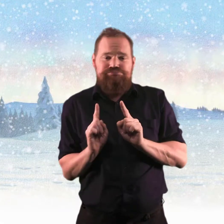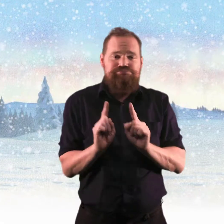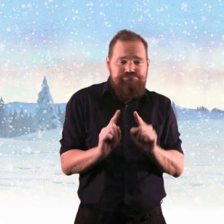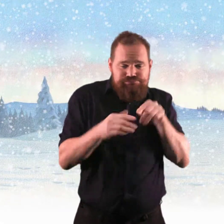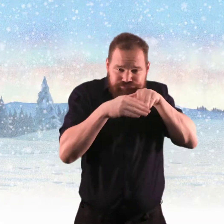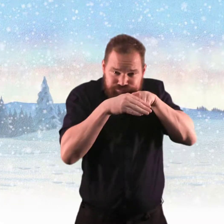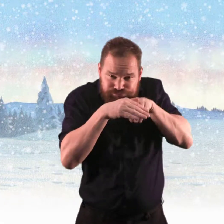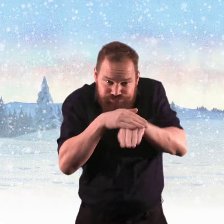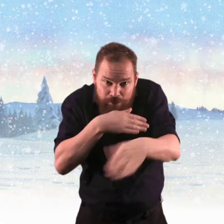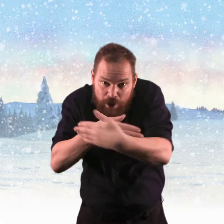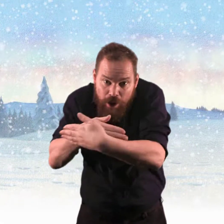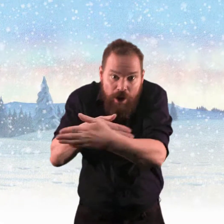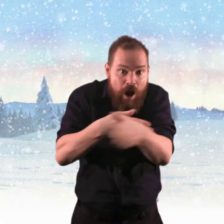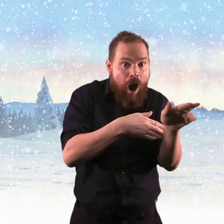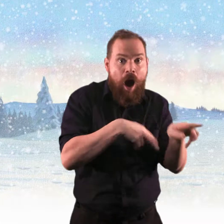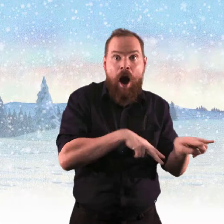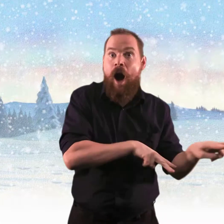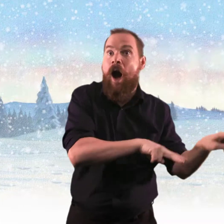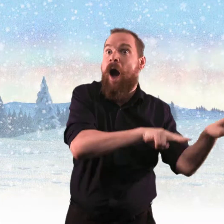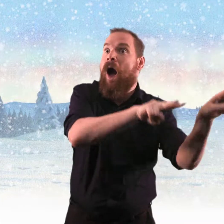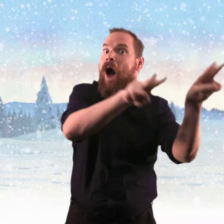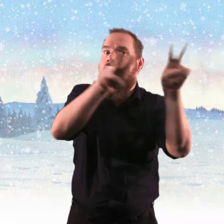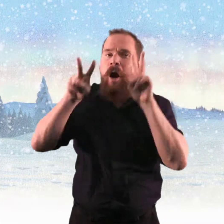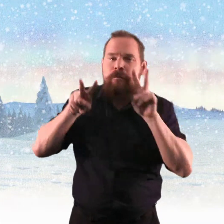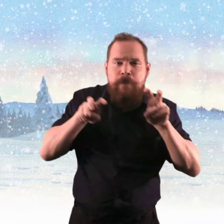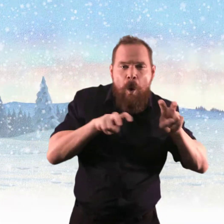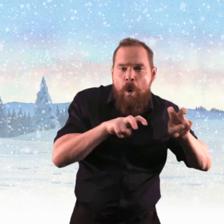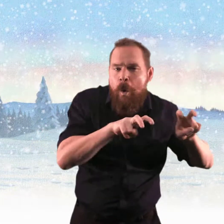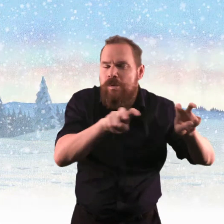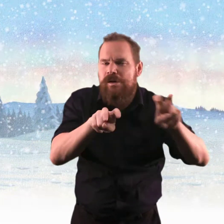house. They went in through the garden gate together.